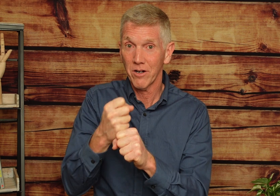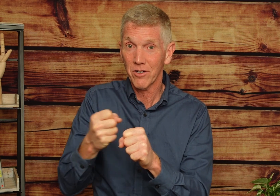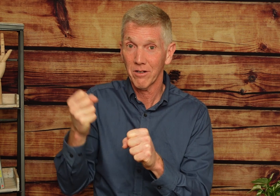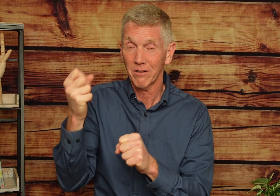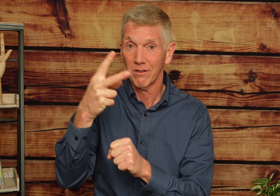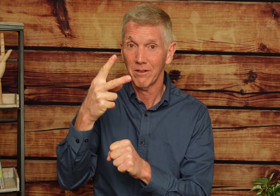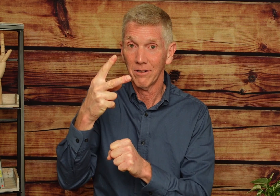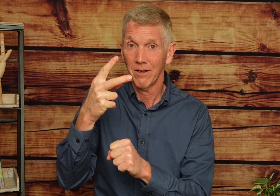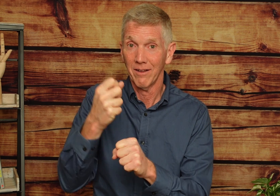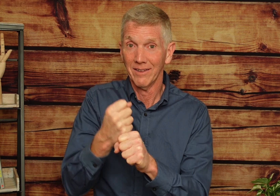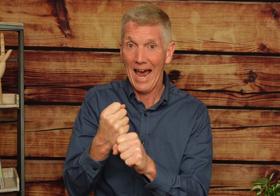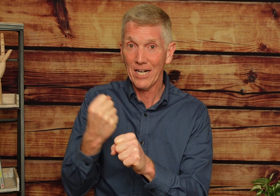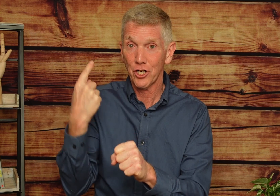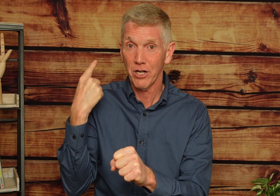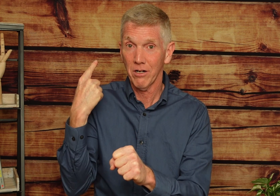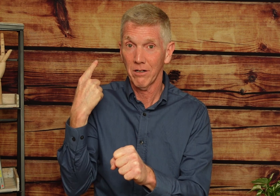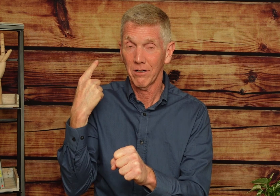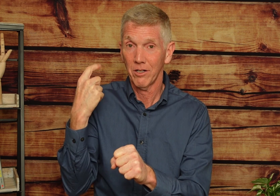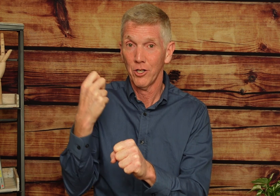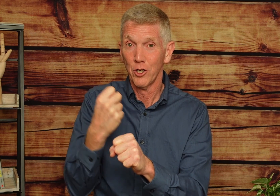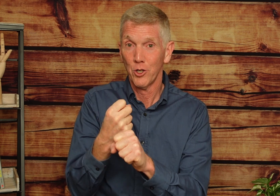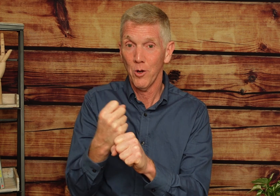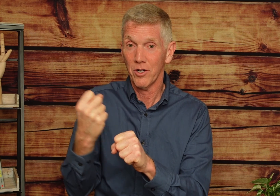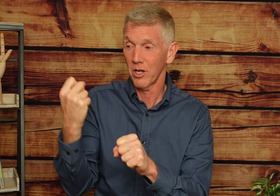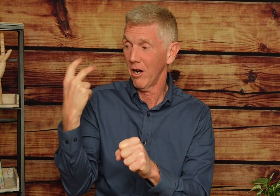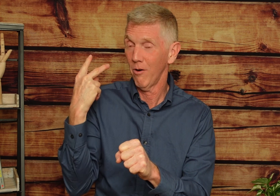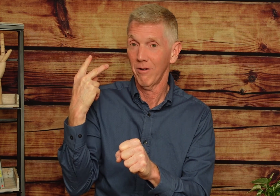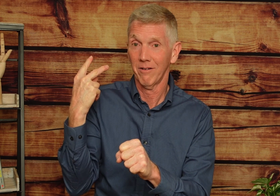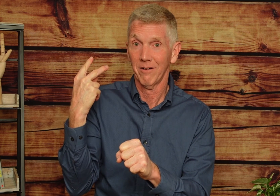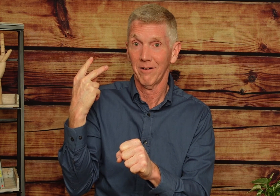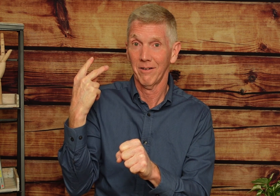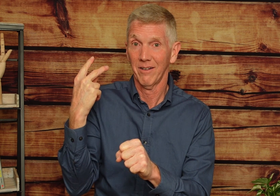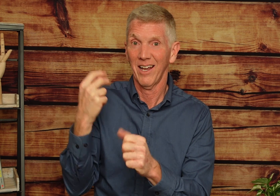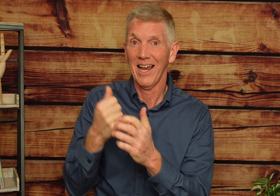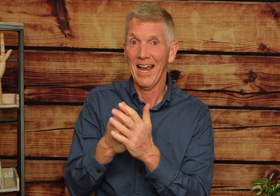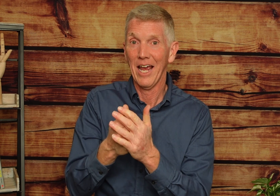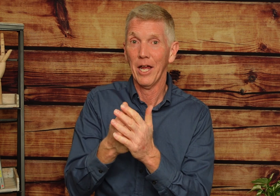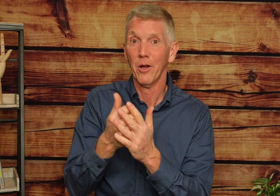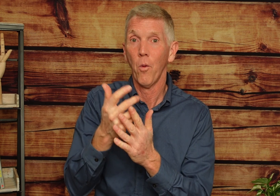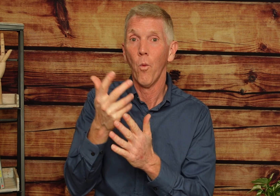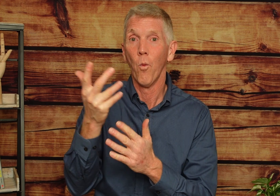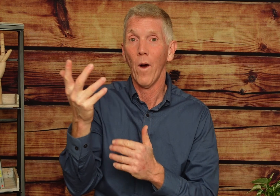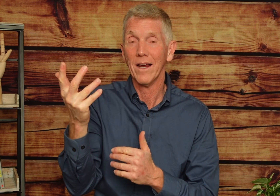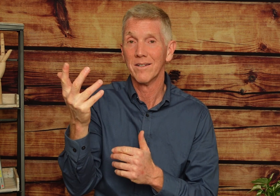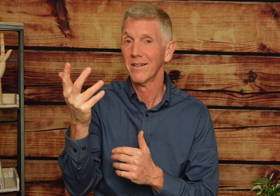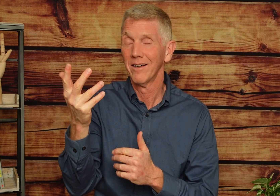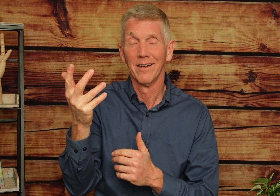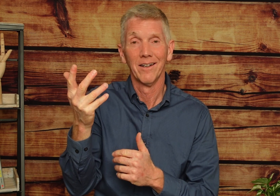years, last year, 2 years ago, and waste.